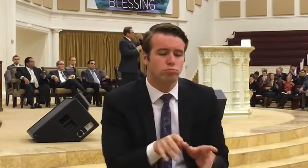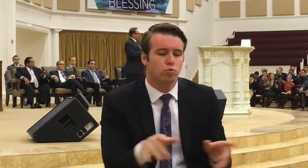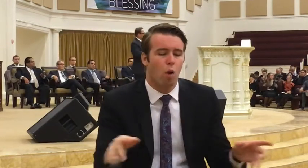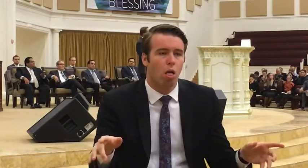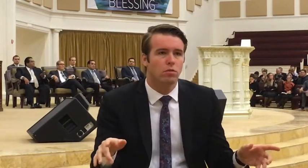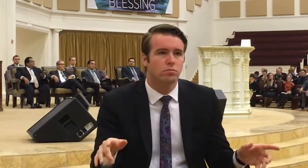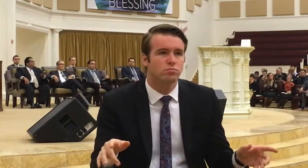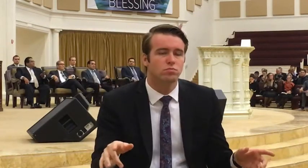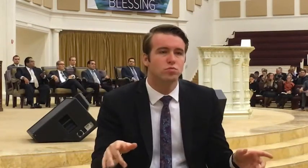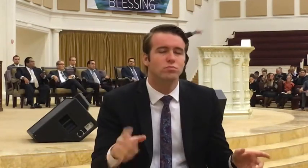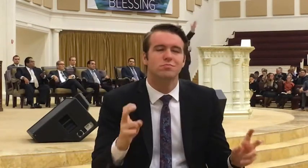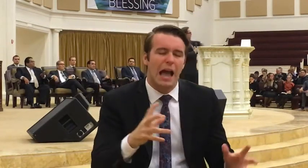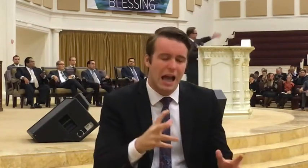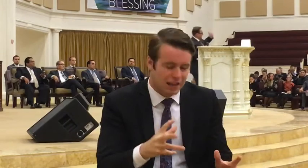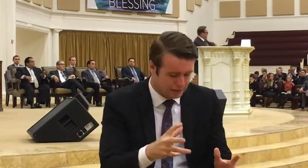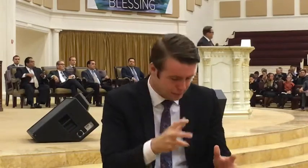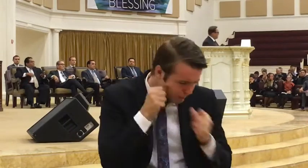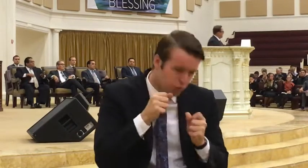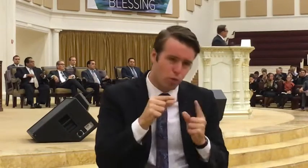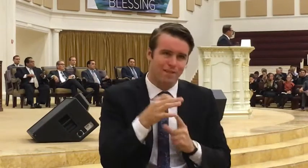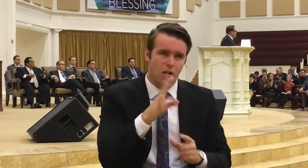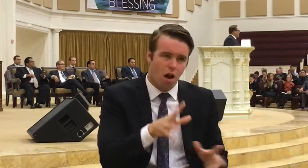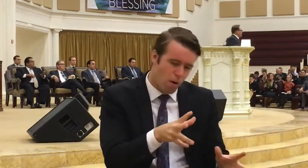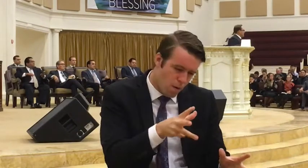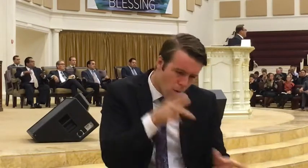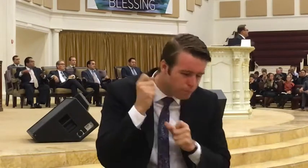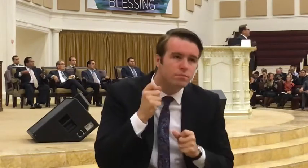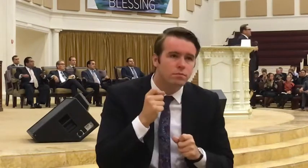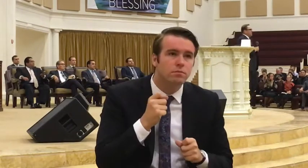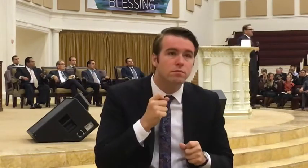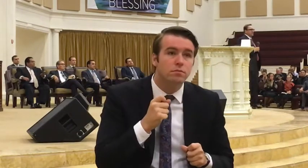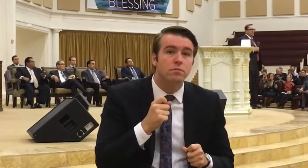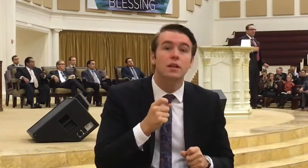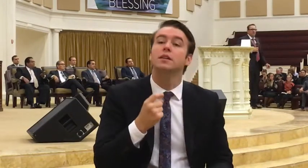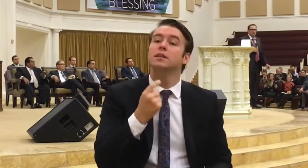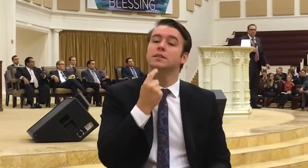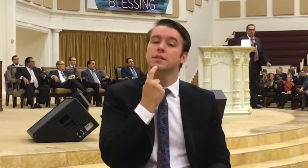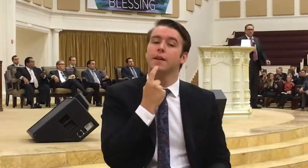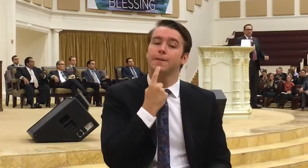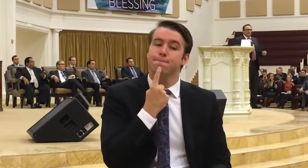Ingest it. Take it in. Get that word in you." And he said it was